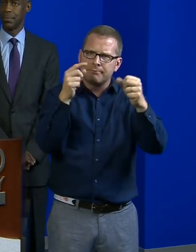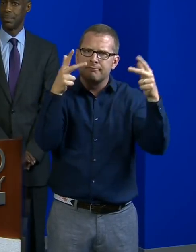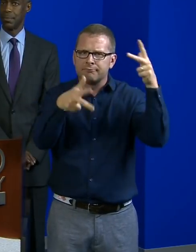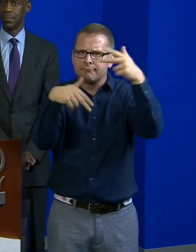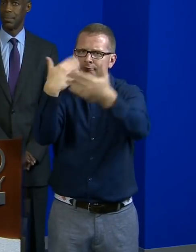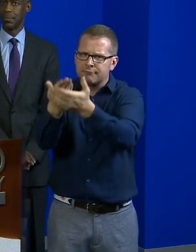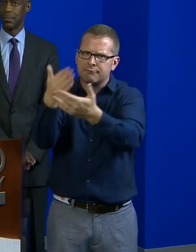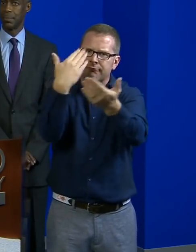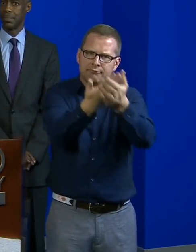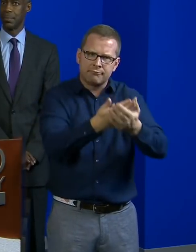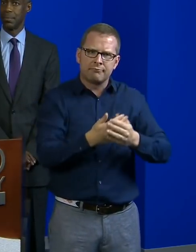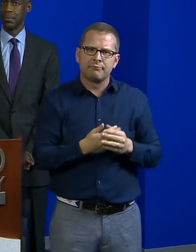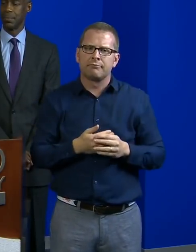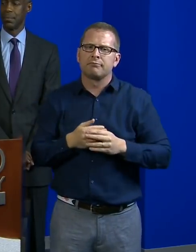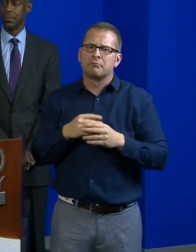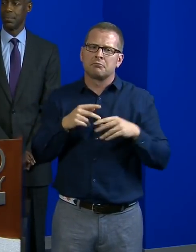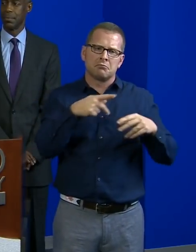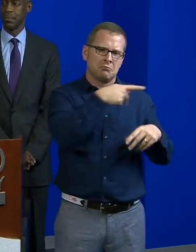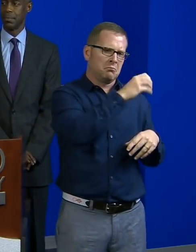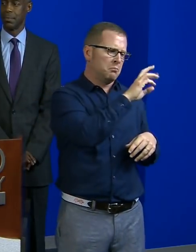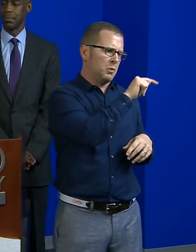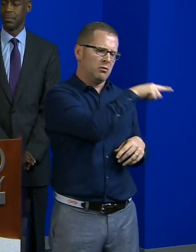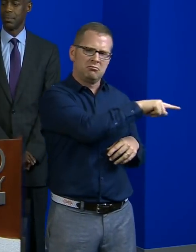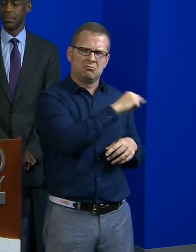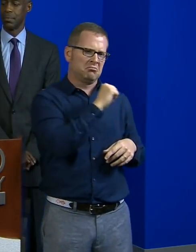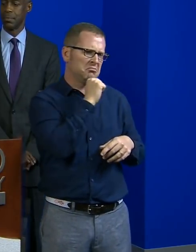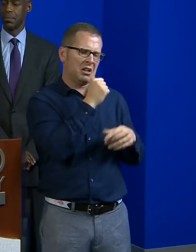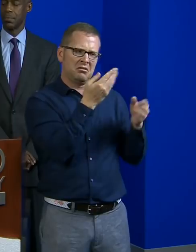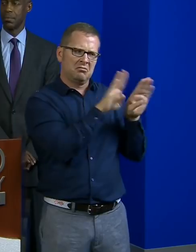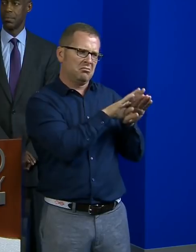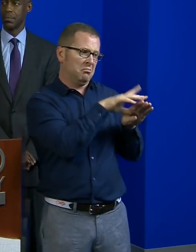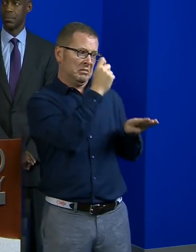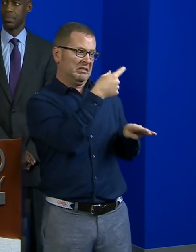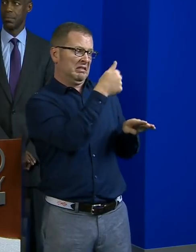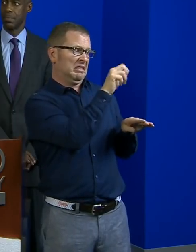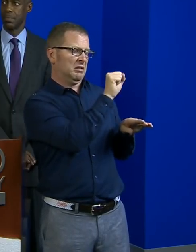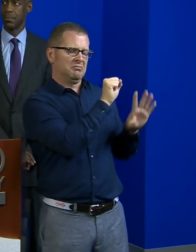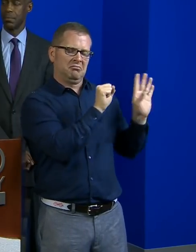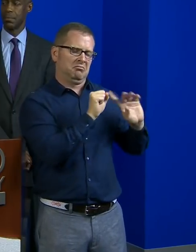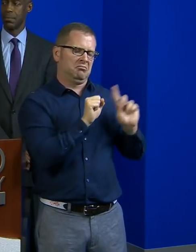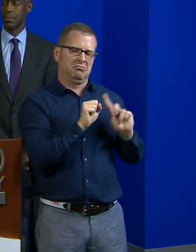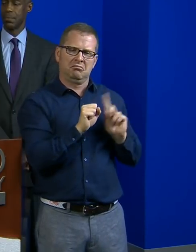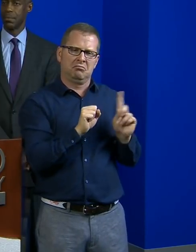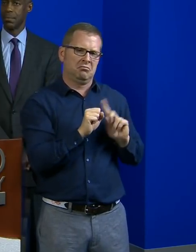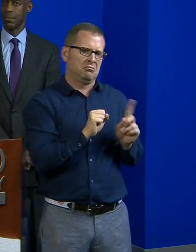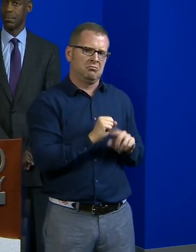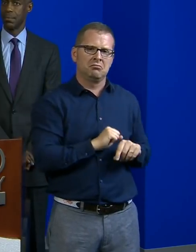gas supplies anytime soon. So those gas supplies